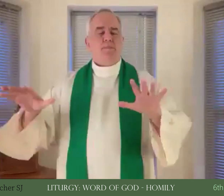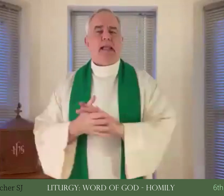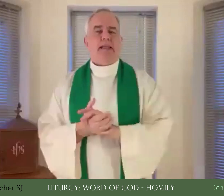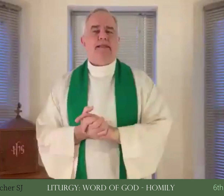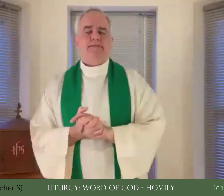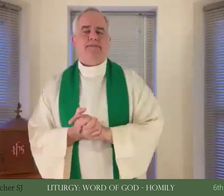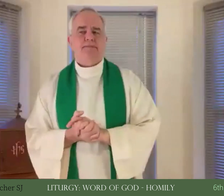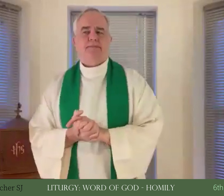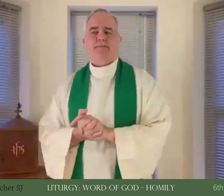burden.